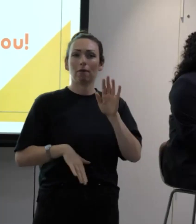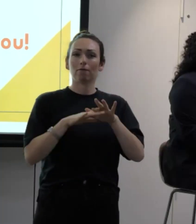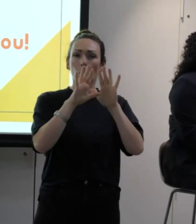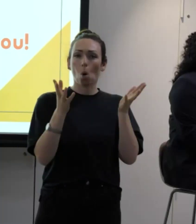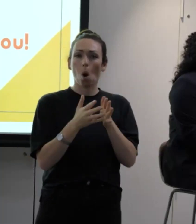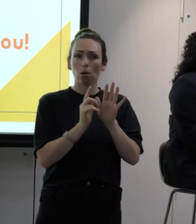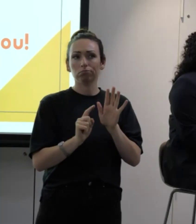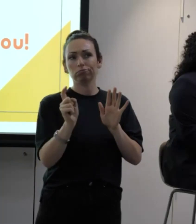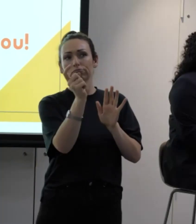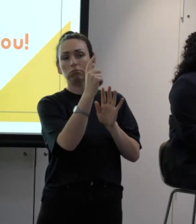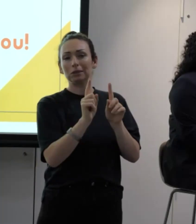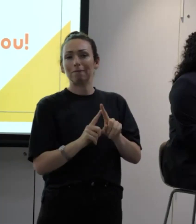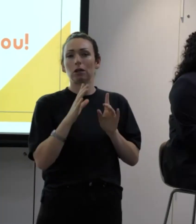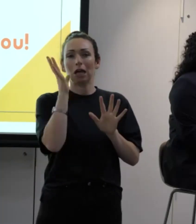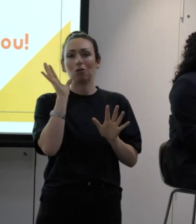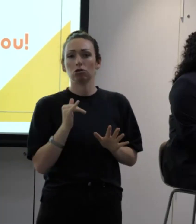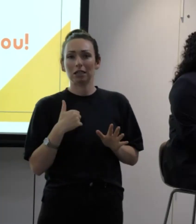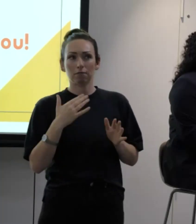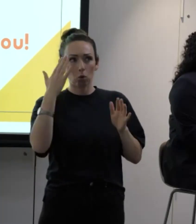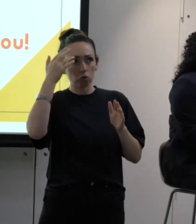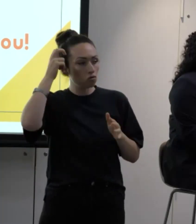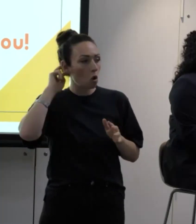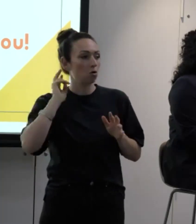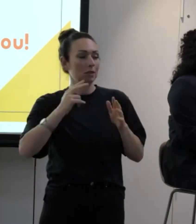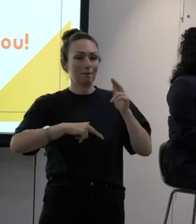these neurodevelopmental disorders?